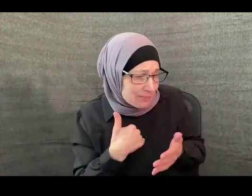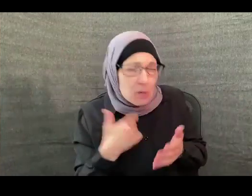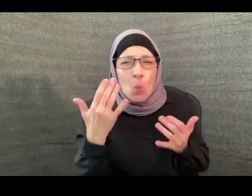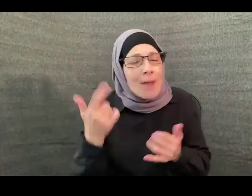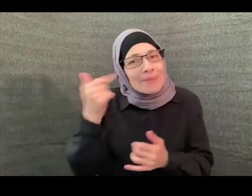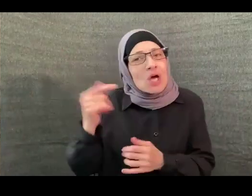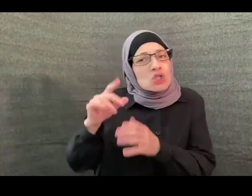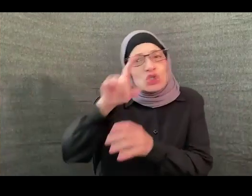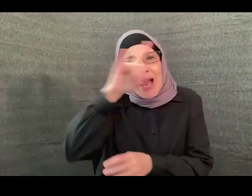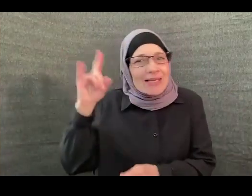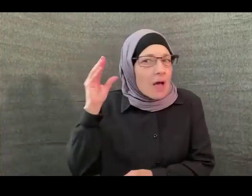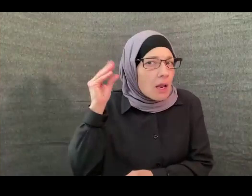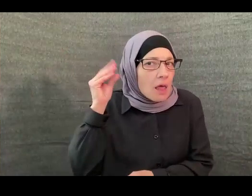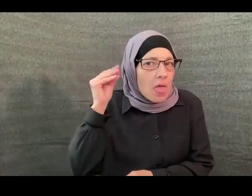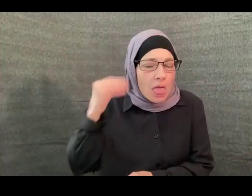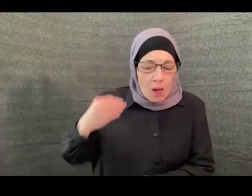But the shaitan is pretending.